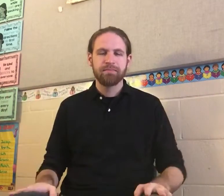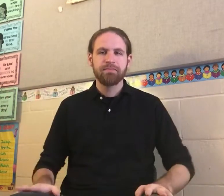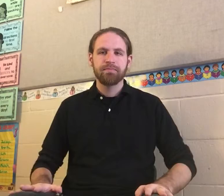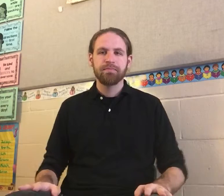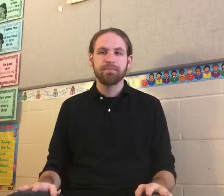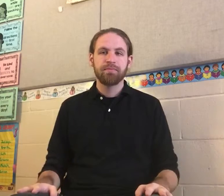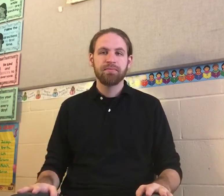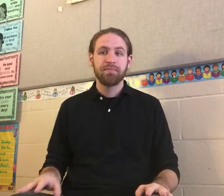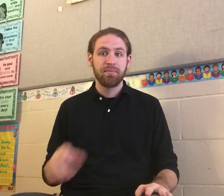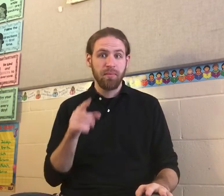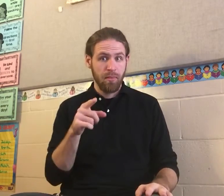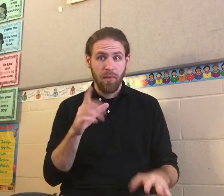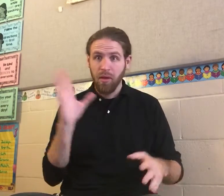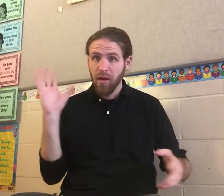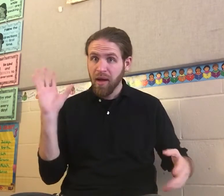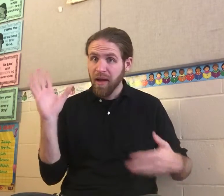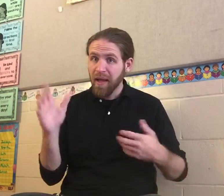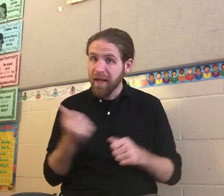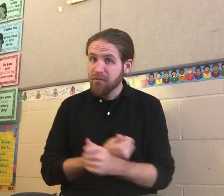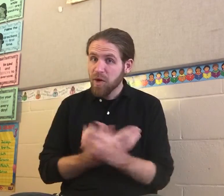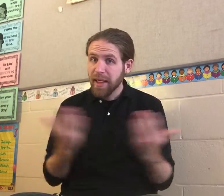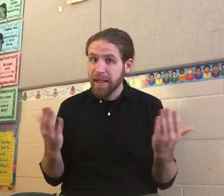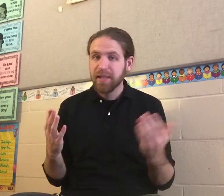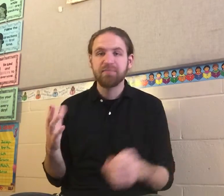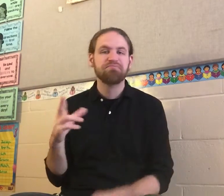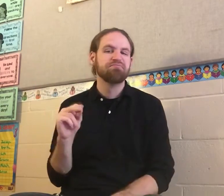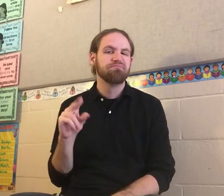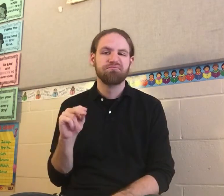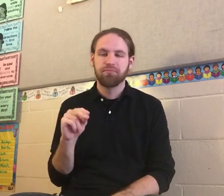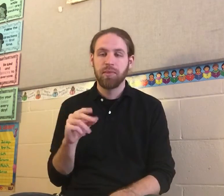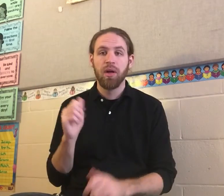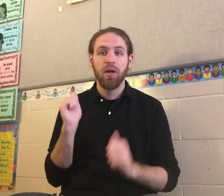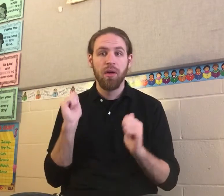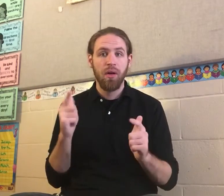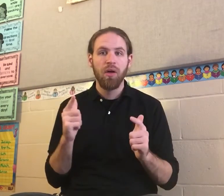But that's not all. All insects are invertebrates,